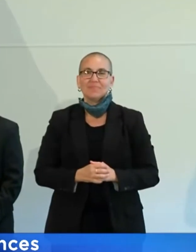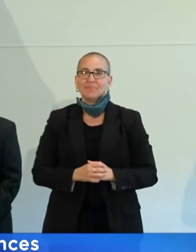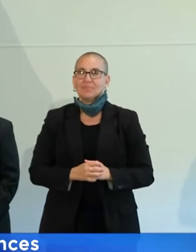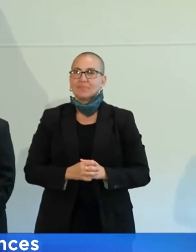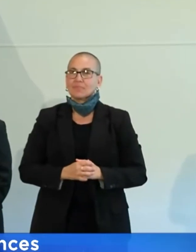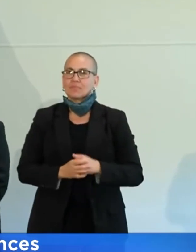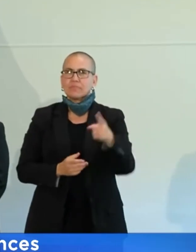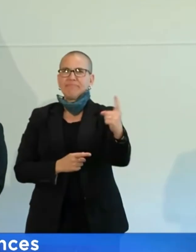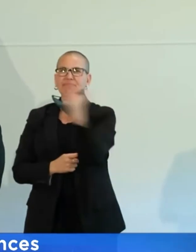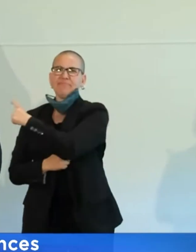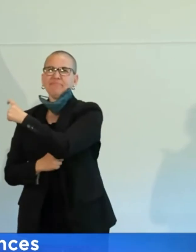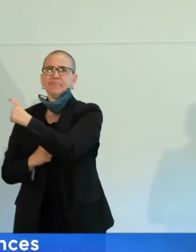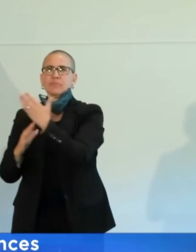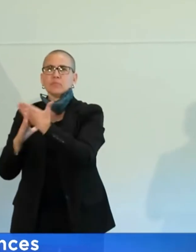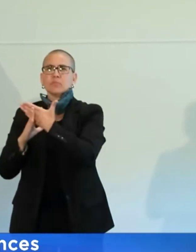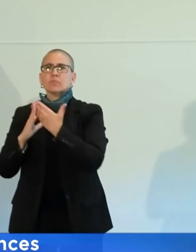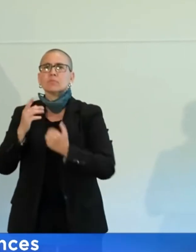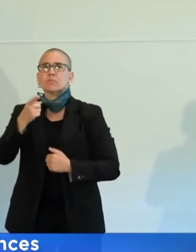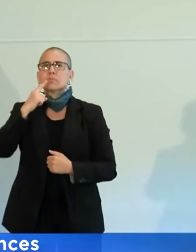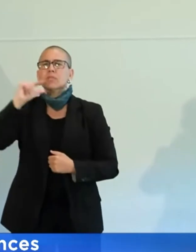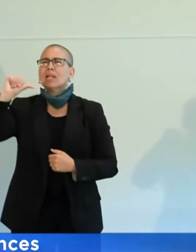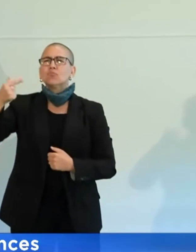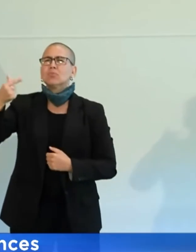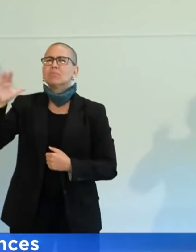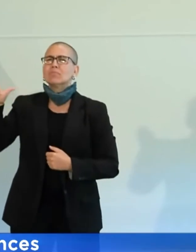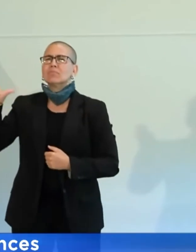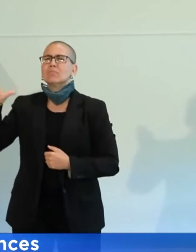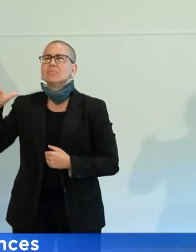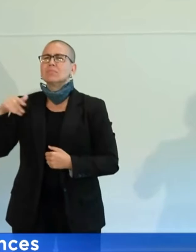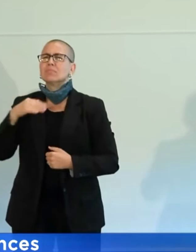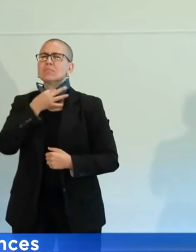a few questions. Yes, ma'am.